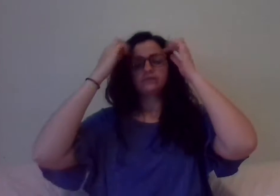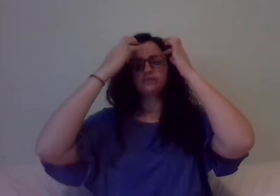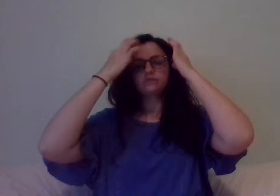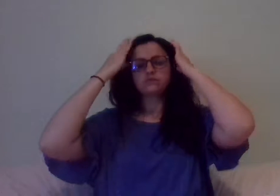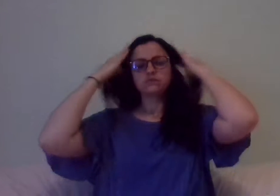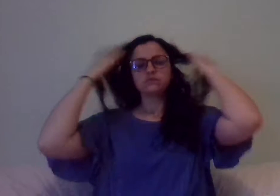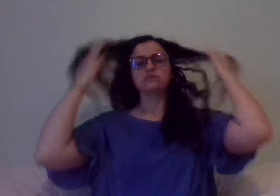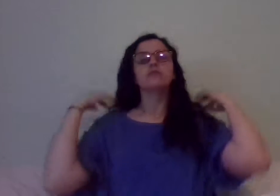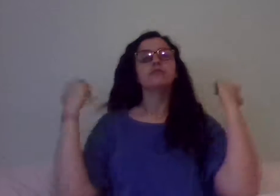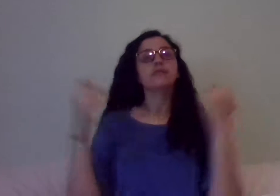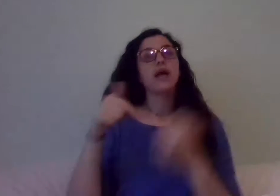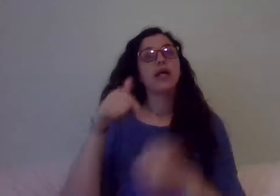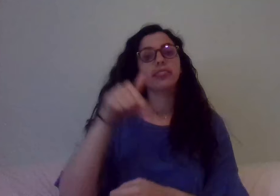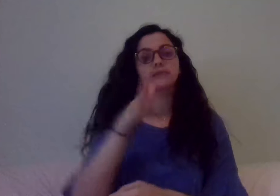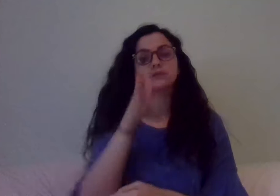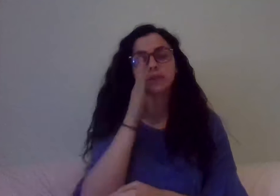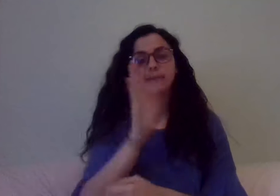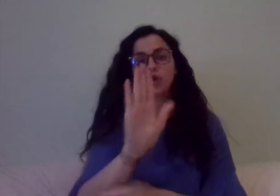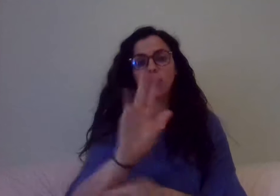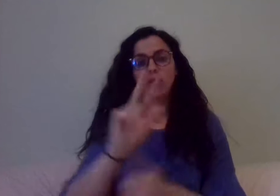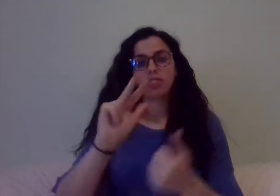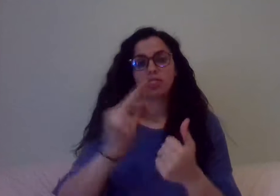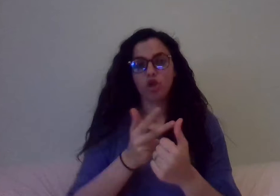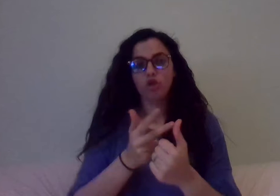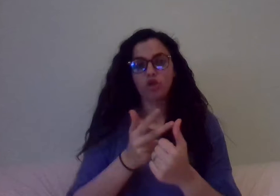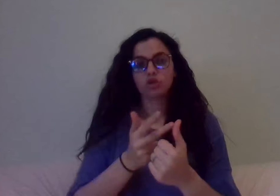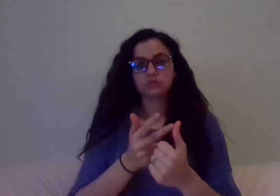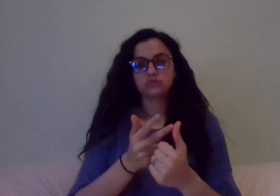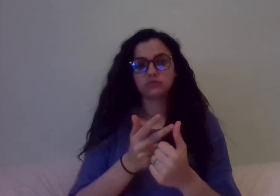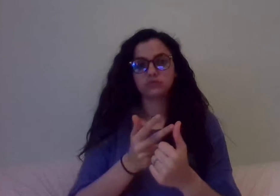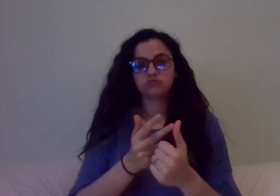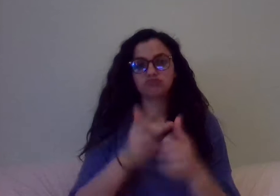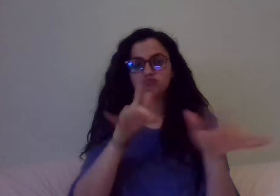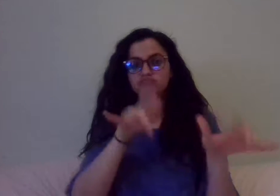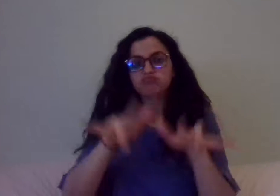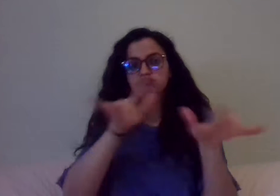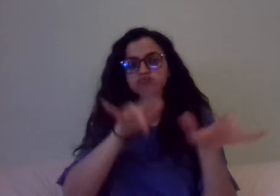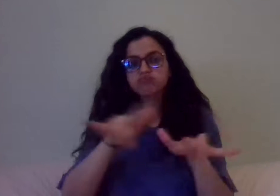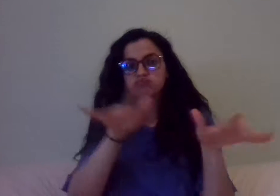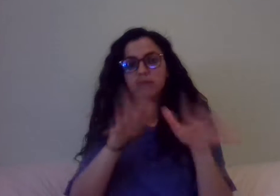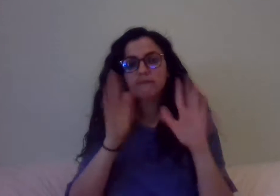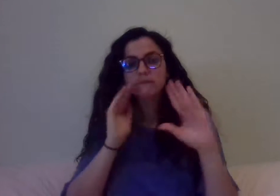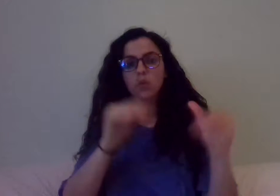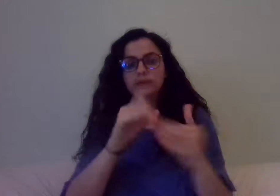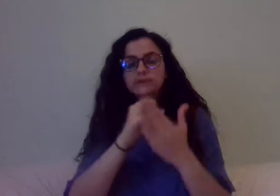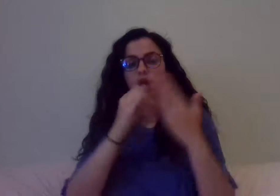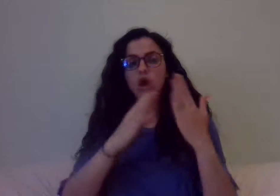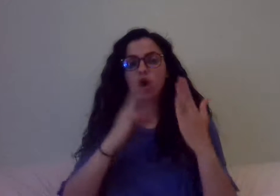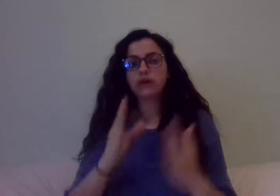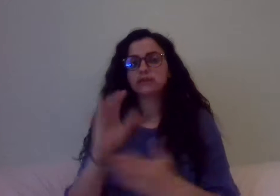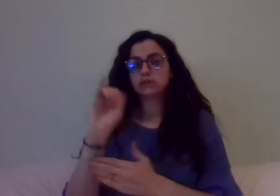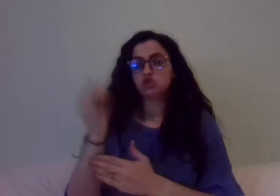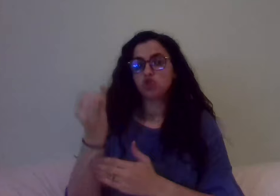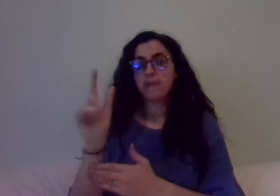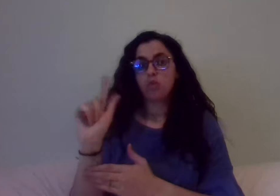This is going to be your third recording on Jacob Lawrence, and it's going to focus on the series of